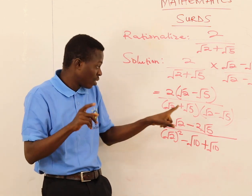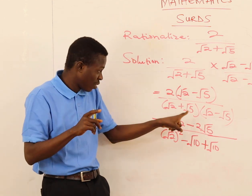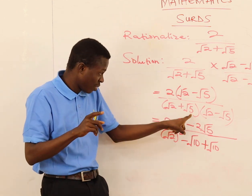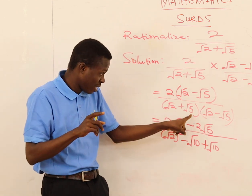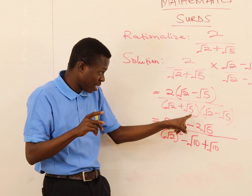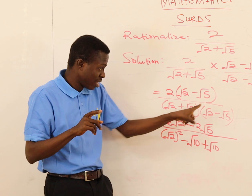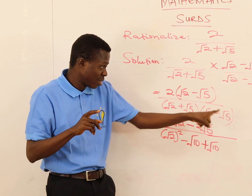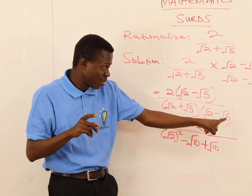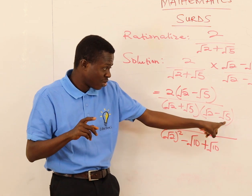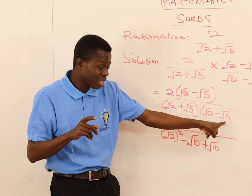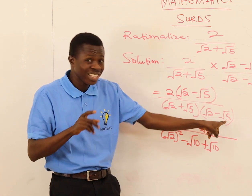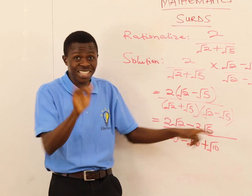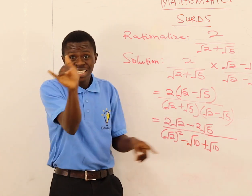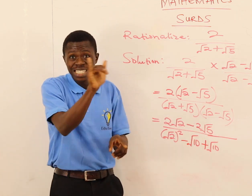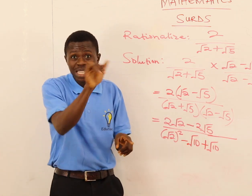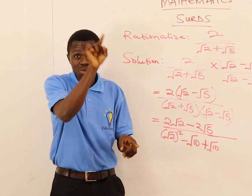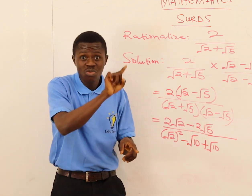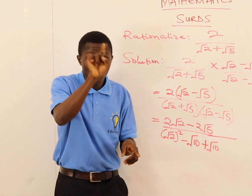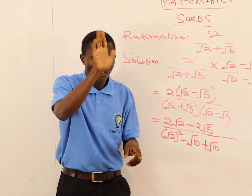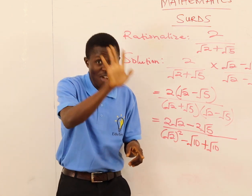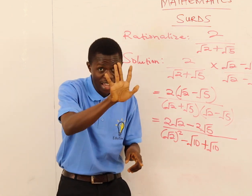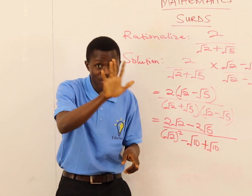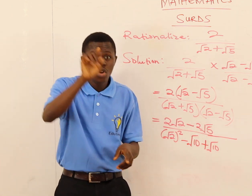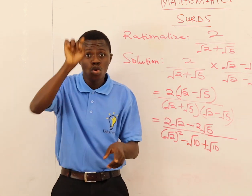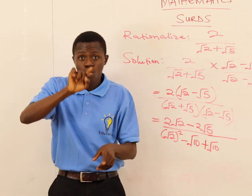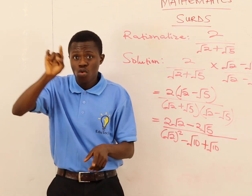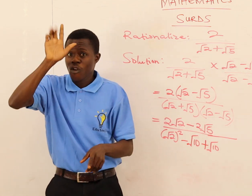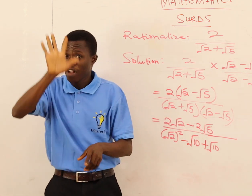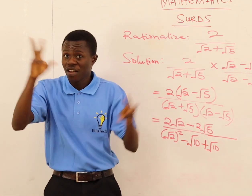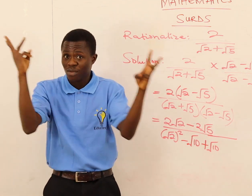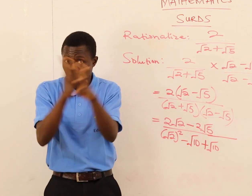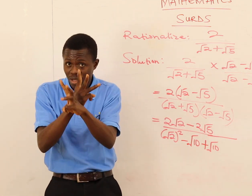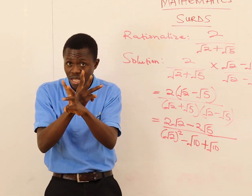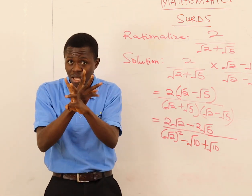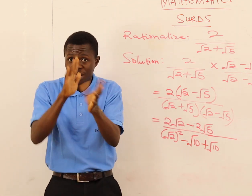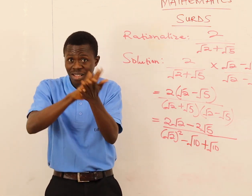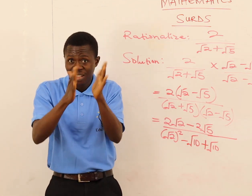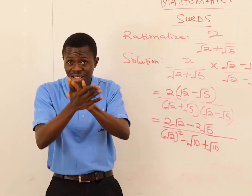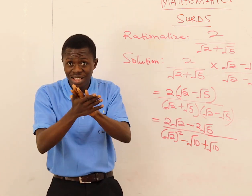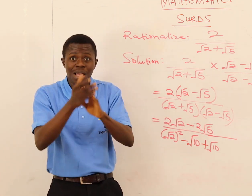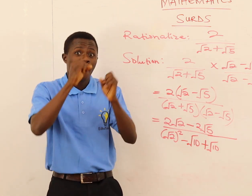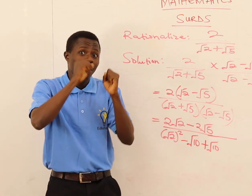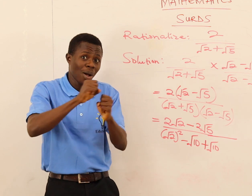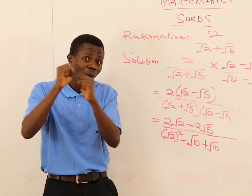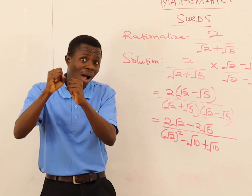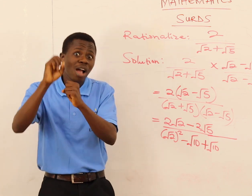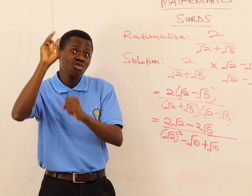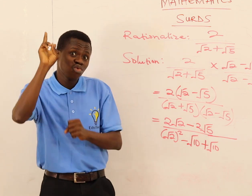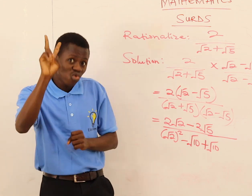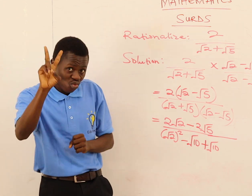root of 5. And you know it's going to be negative. Now, we know that they are the same set. So when we multiply them,